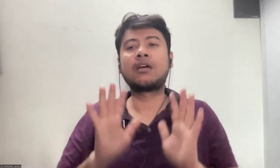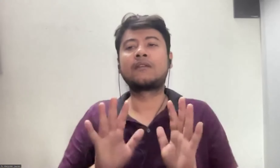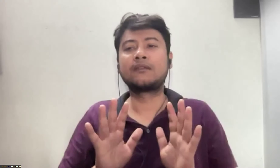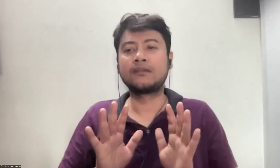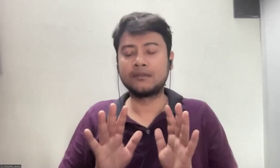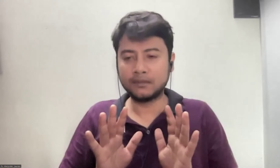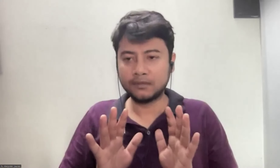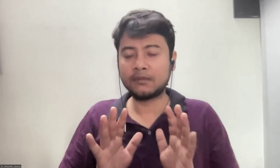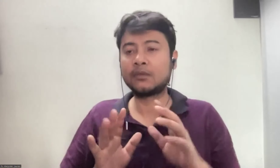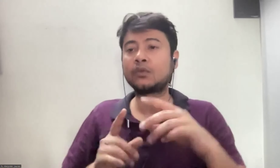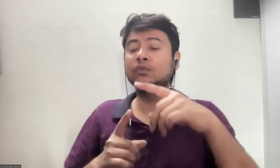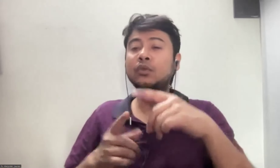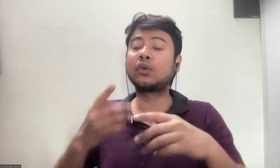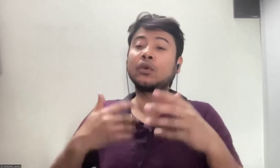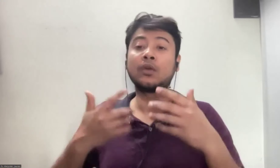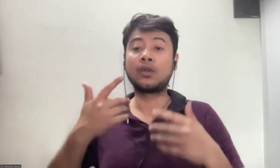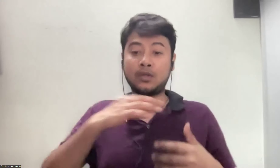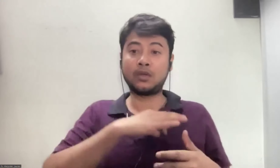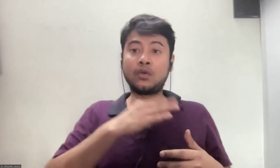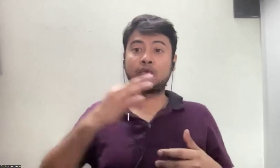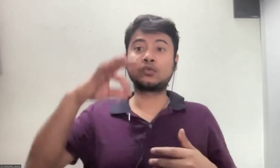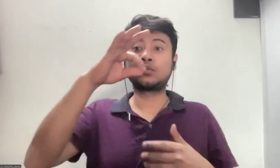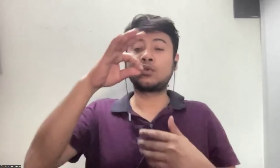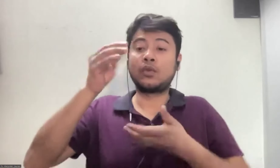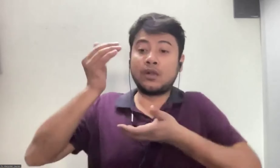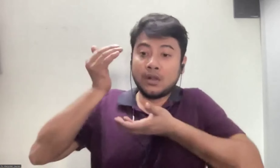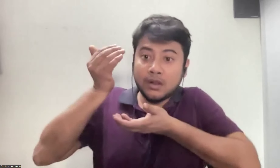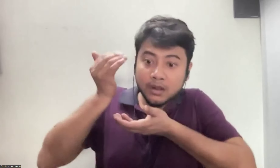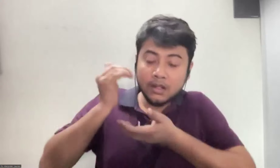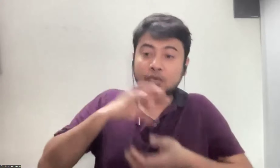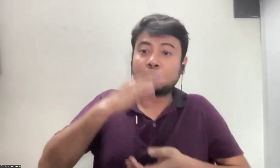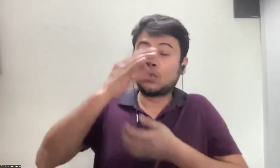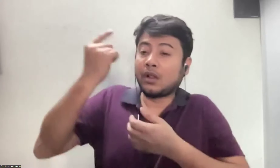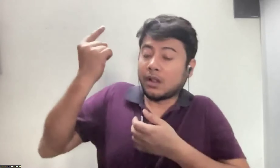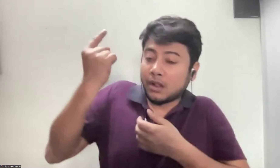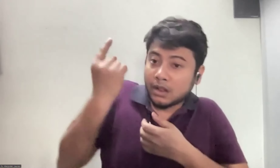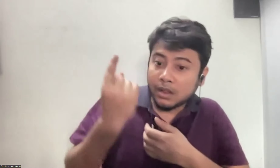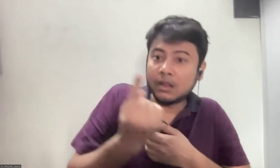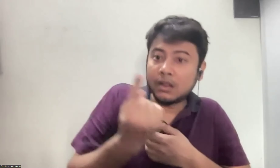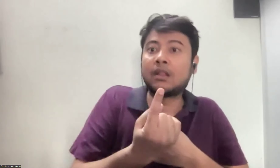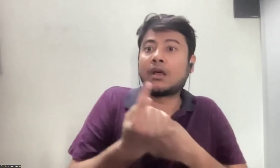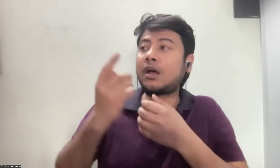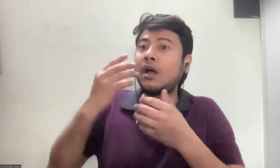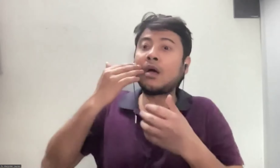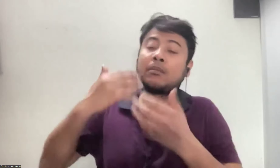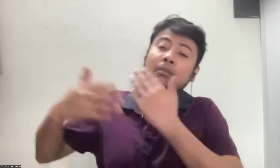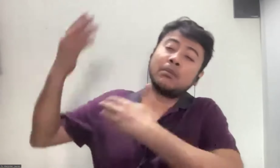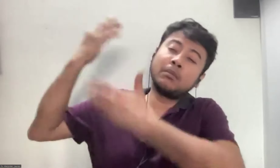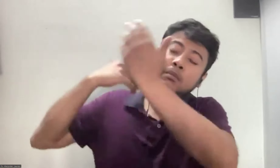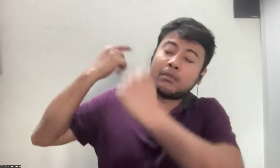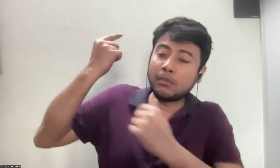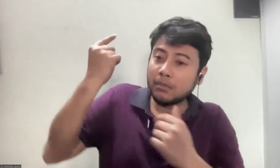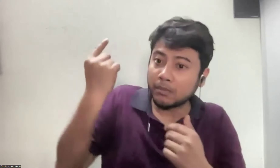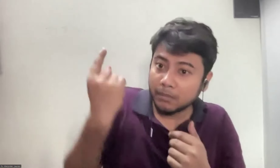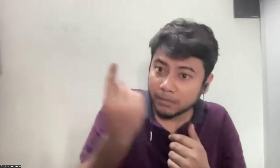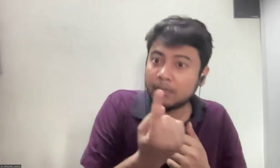world, we are so pure. Similarly, we become pure by following the process of chanting and